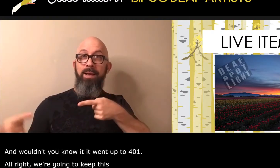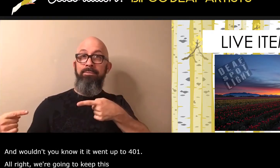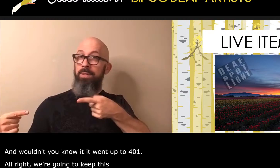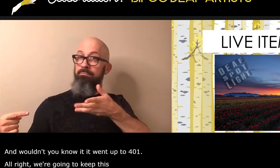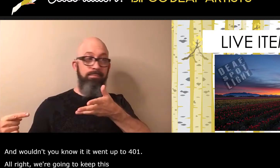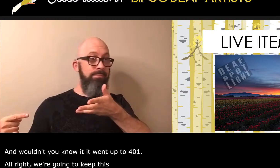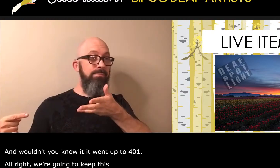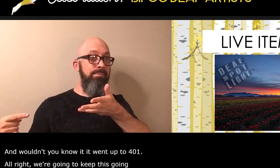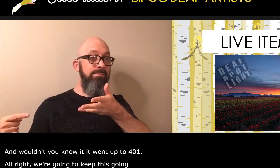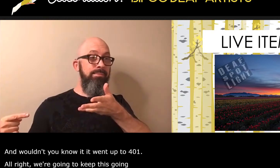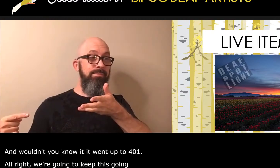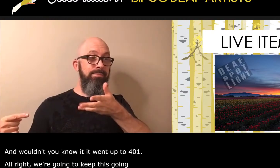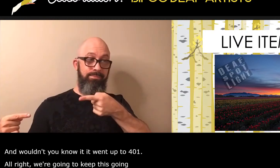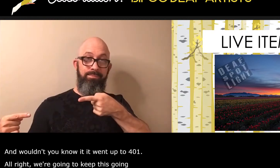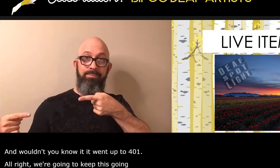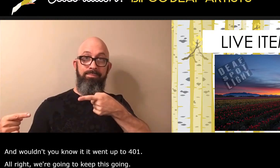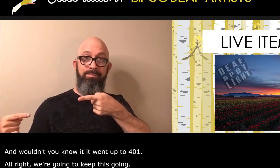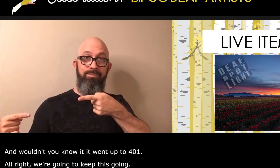425.